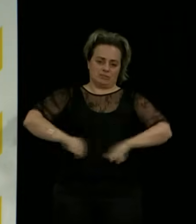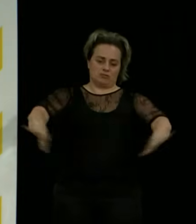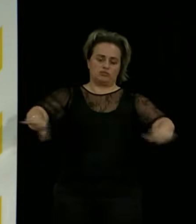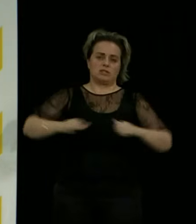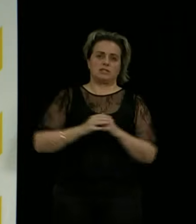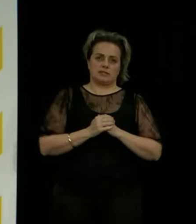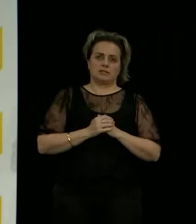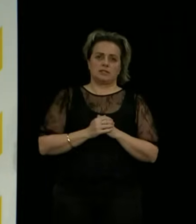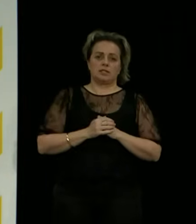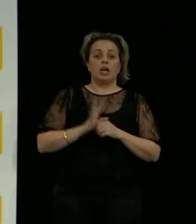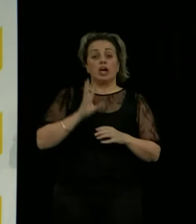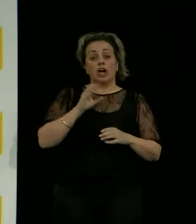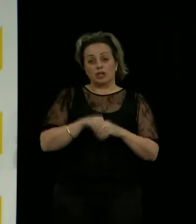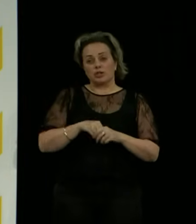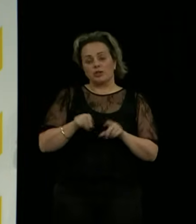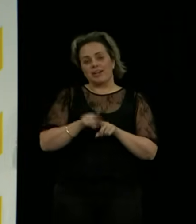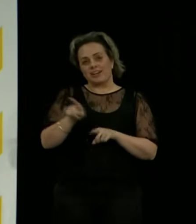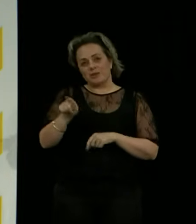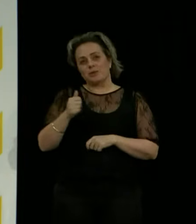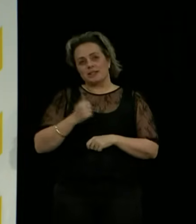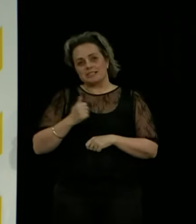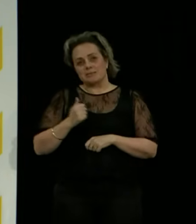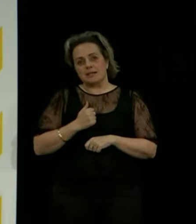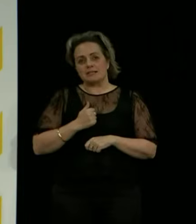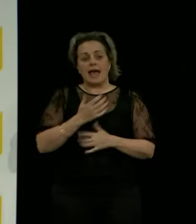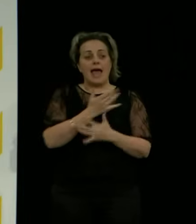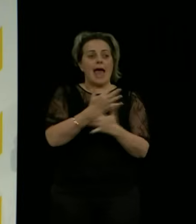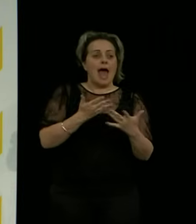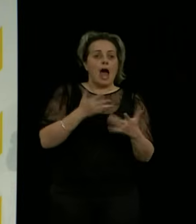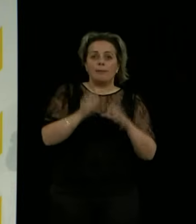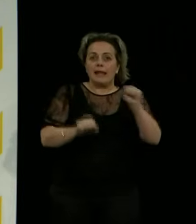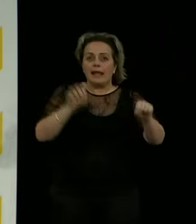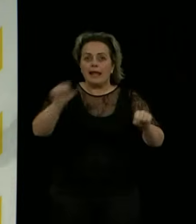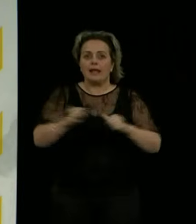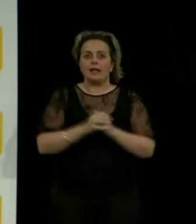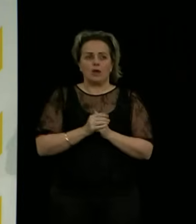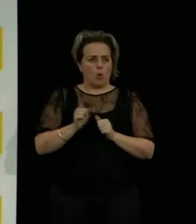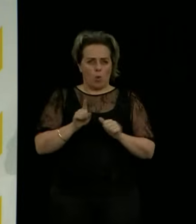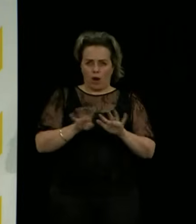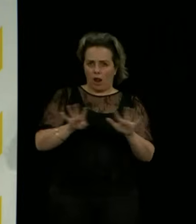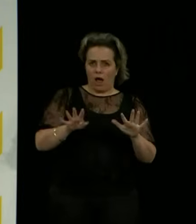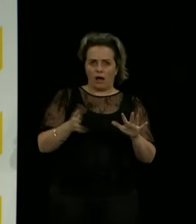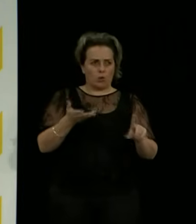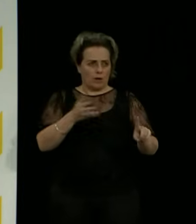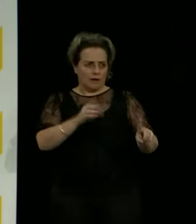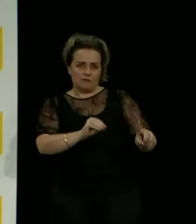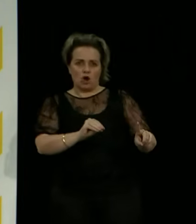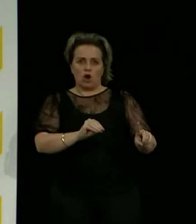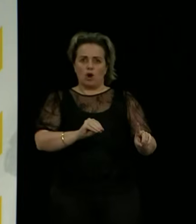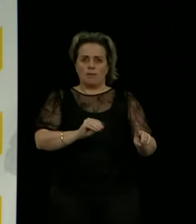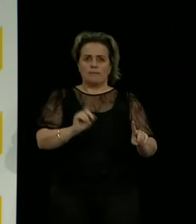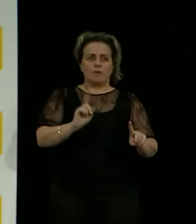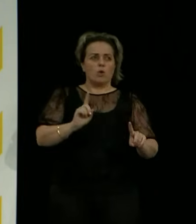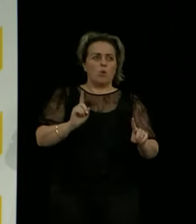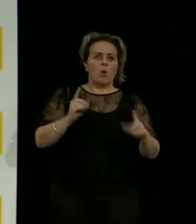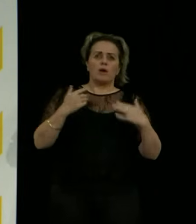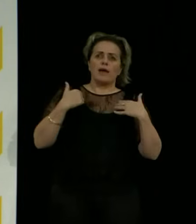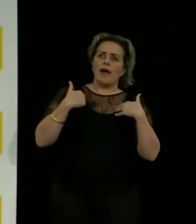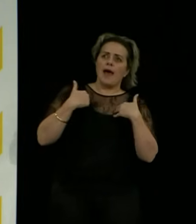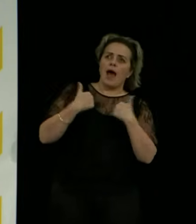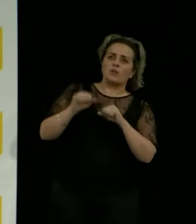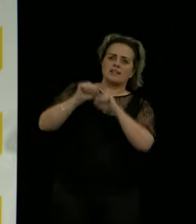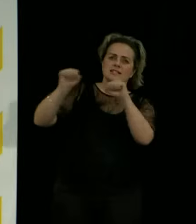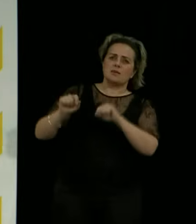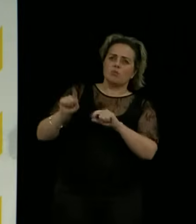and those include, as you'll well expect, the number of cases, the nature of those cases, what pressure there might be on the health system, not just in